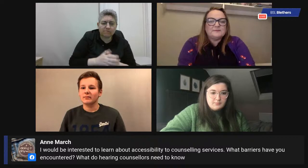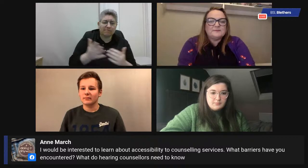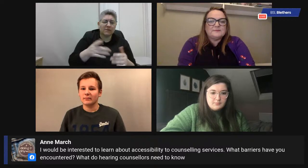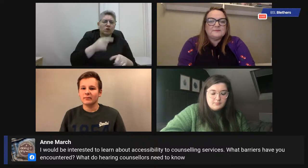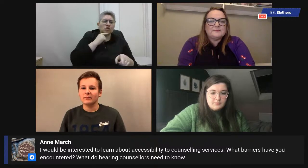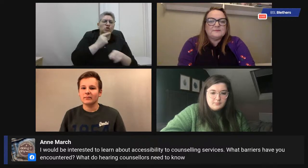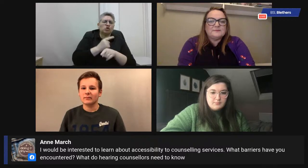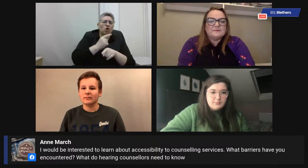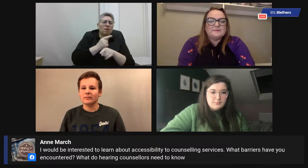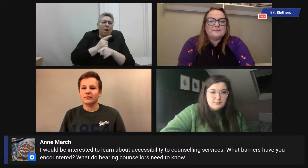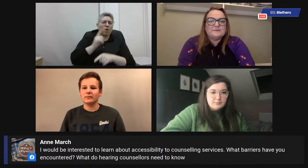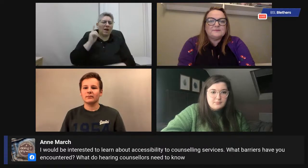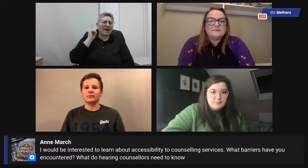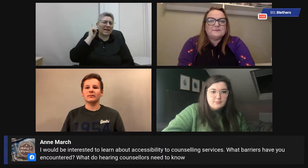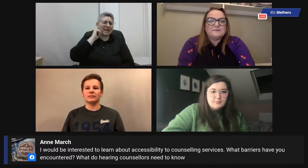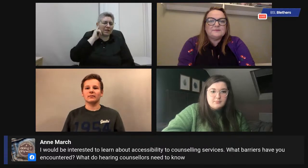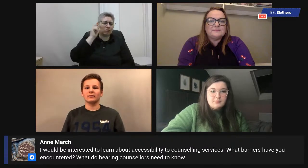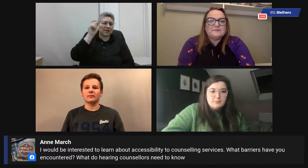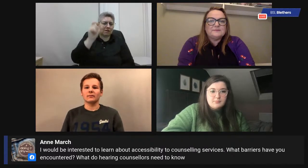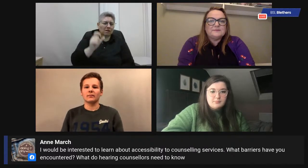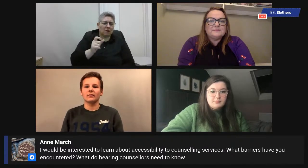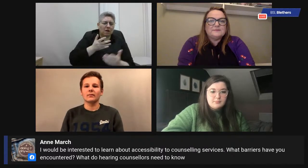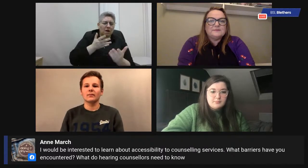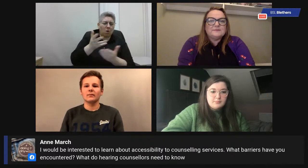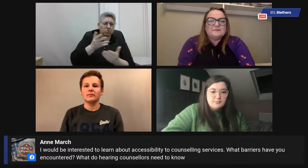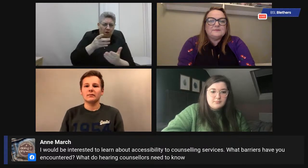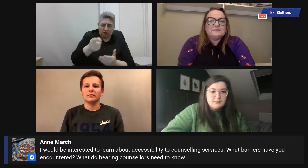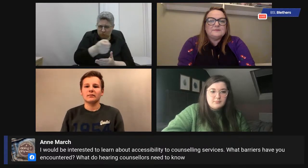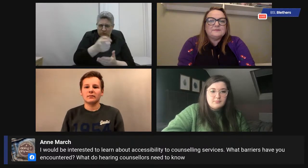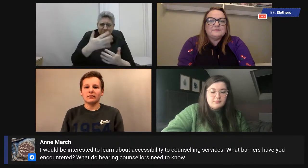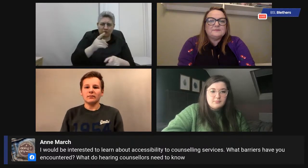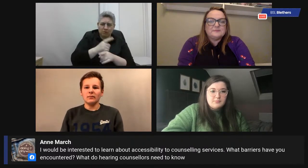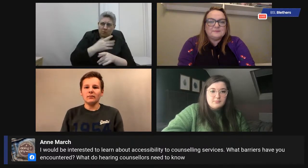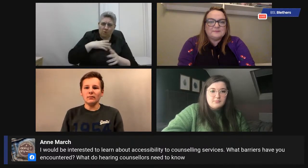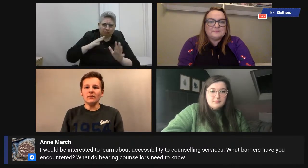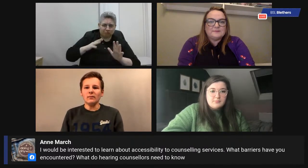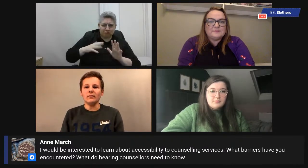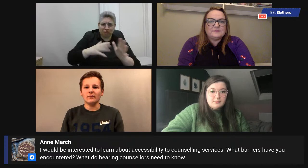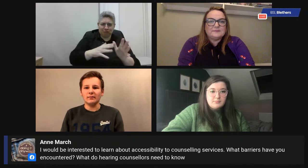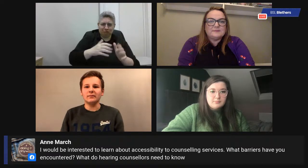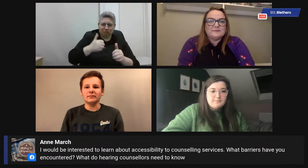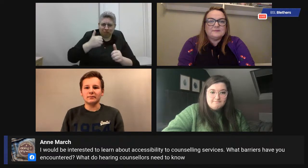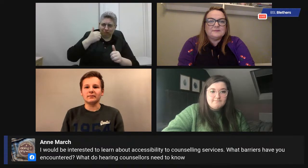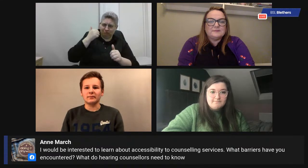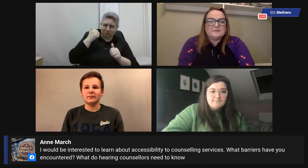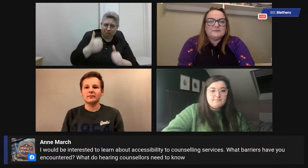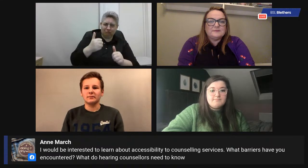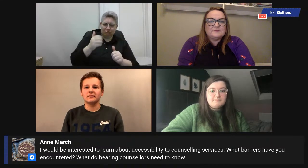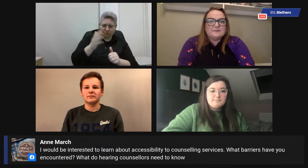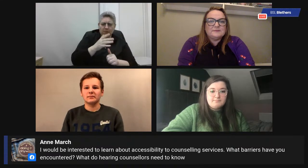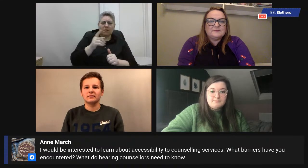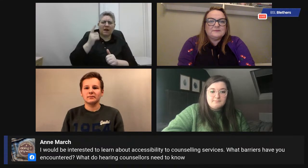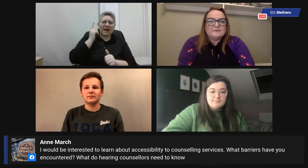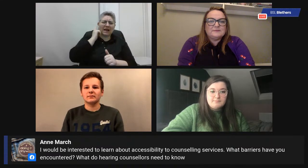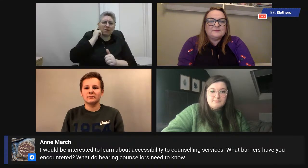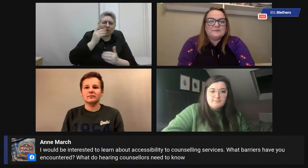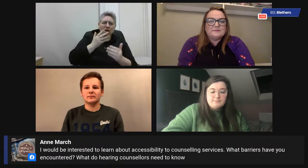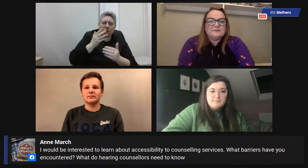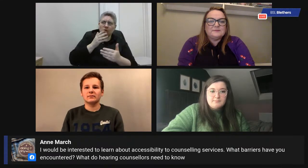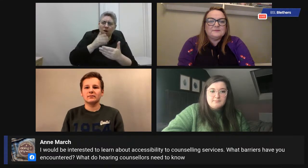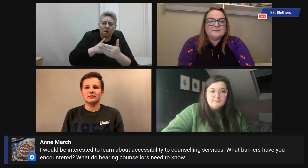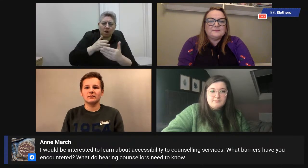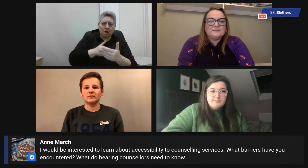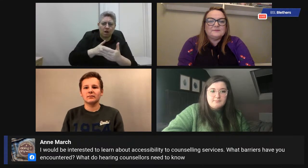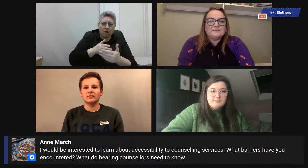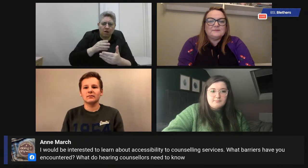interested in learning about accessibility to counselling services. What barriers have you encountered? What do hearing counsellors need